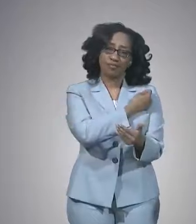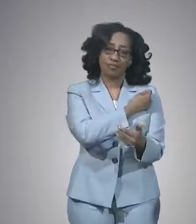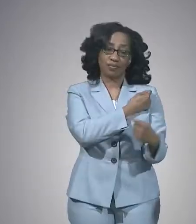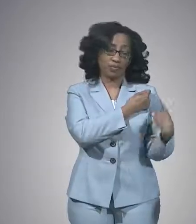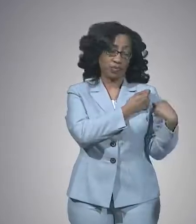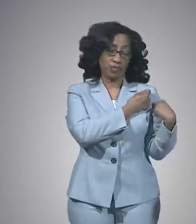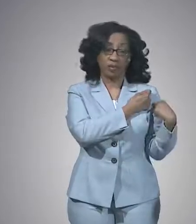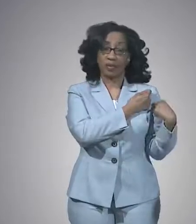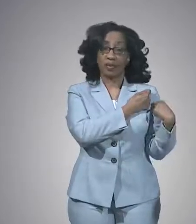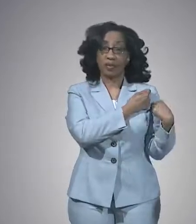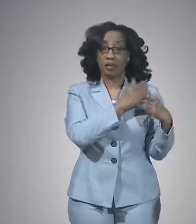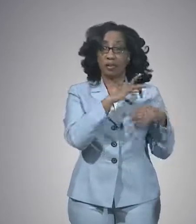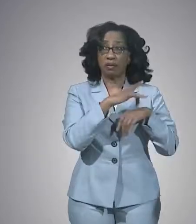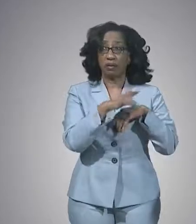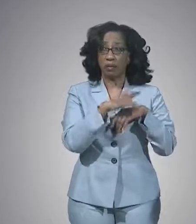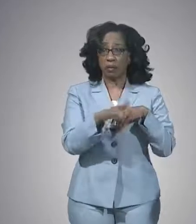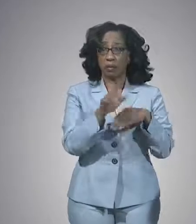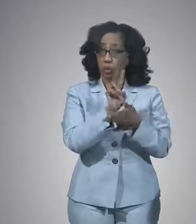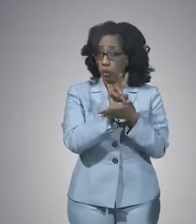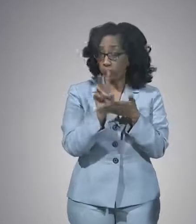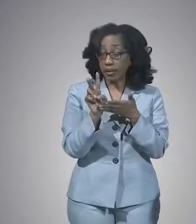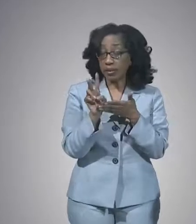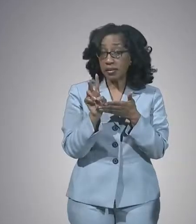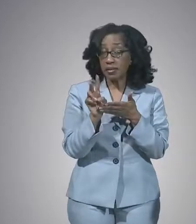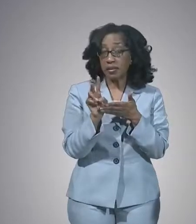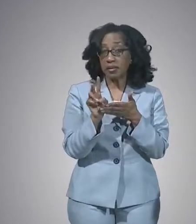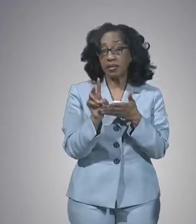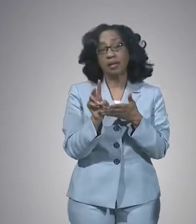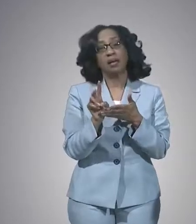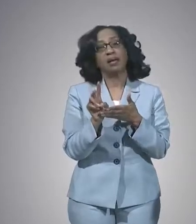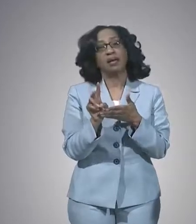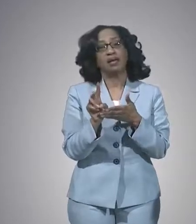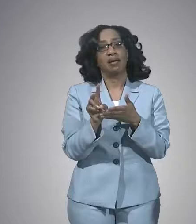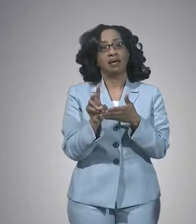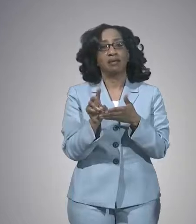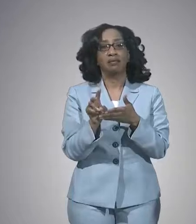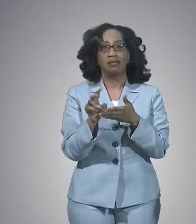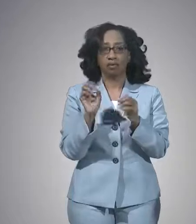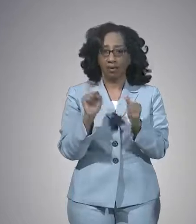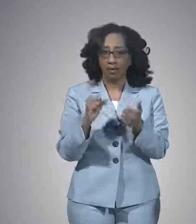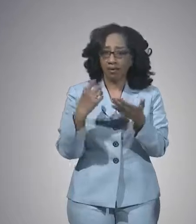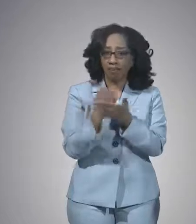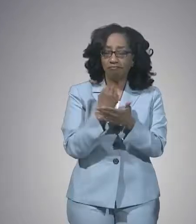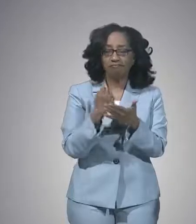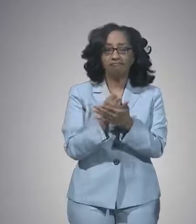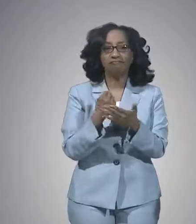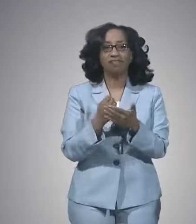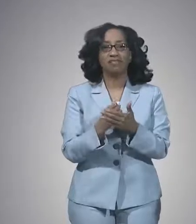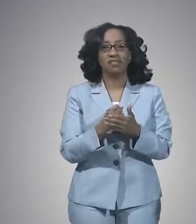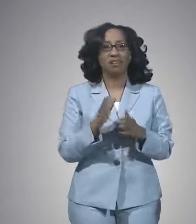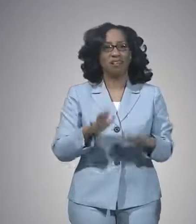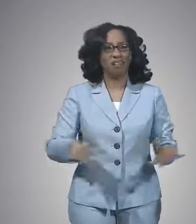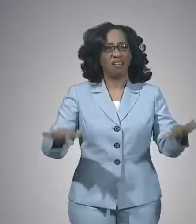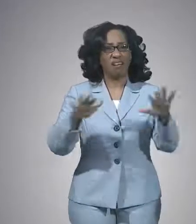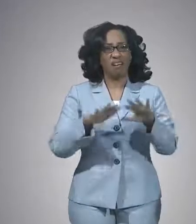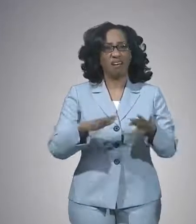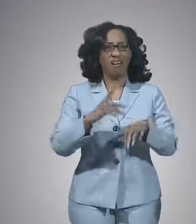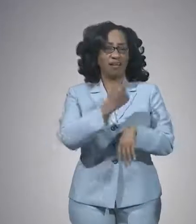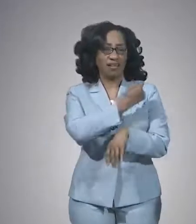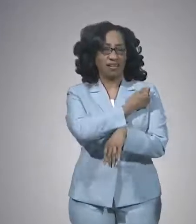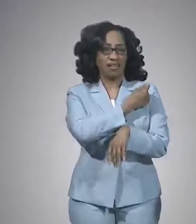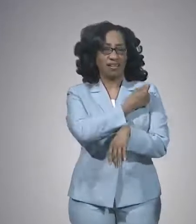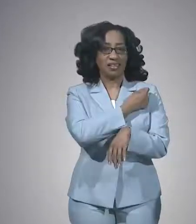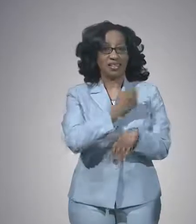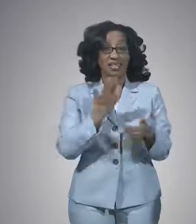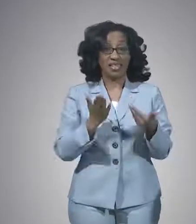them has only been available for 2 weeks, and there are plenty of opportunities in the community to go and get that vaccine.